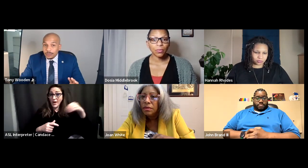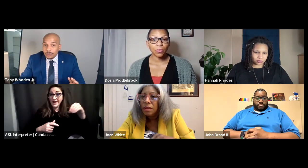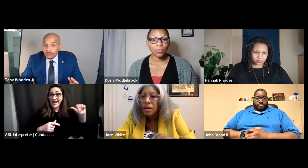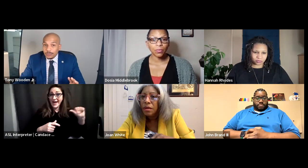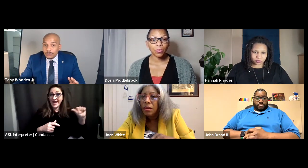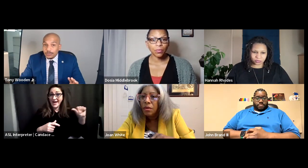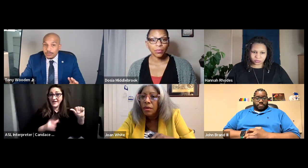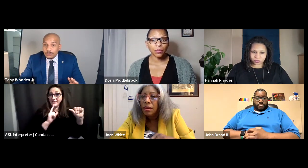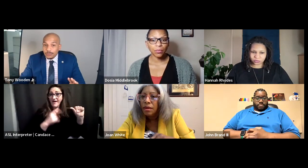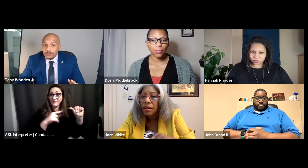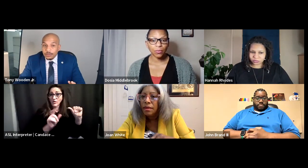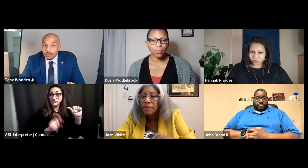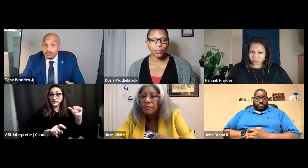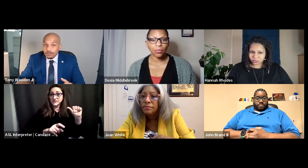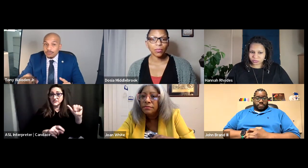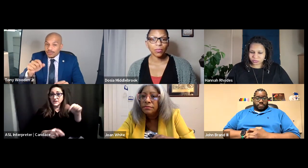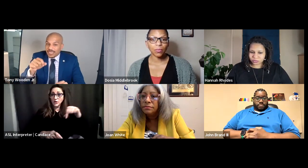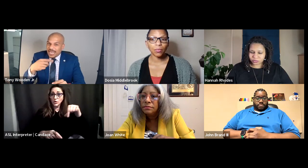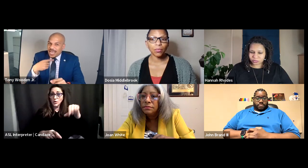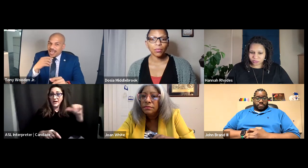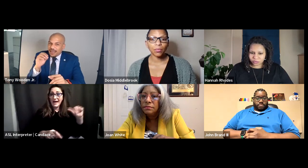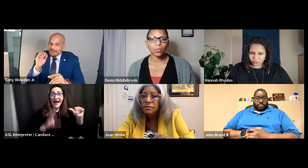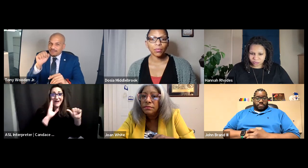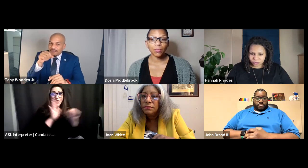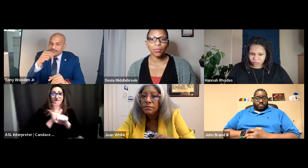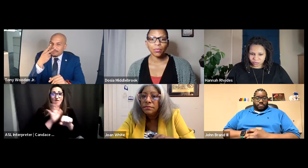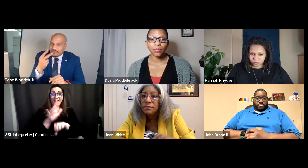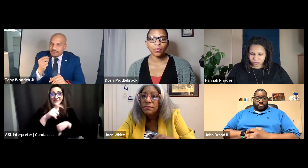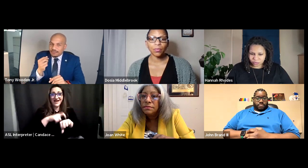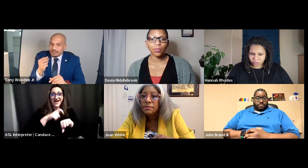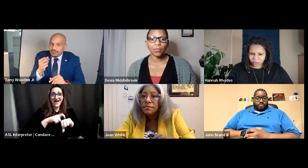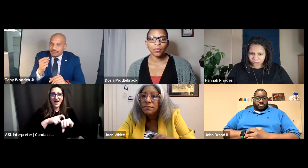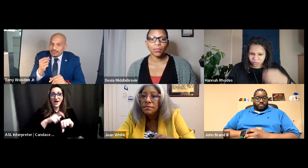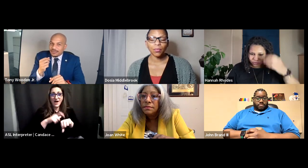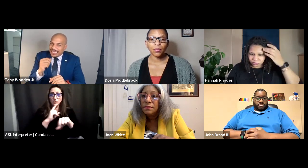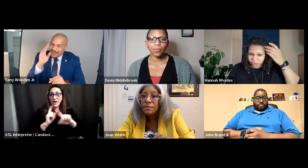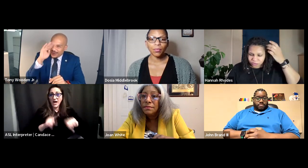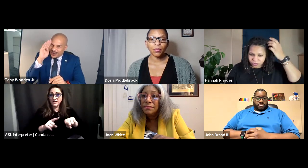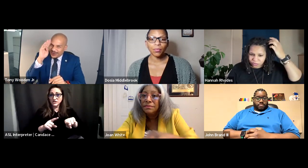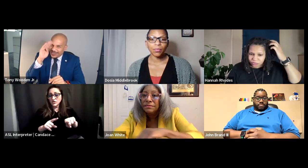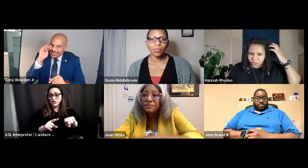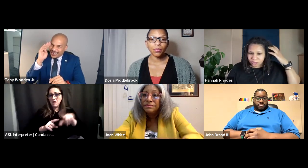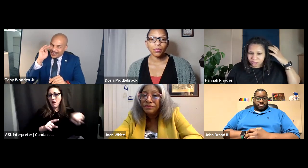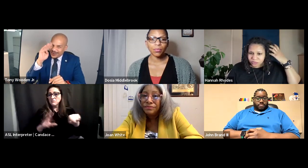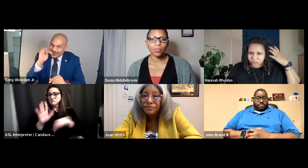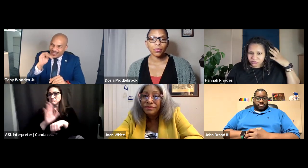section. I don't know if you're gonna have time to answer that, but just alerting you that there are a couple of questions